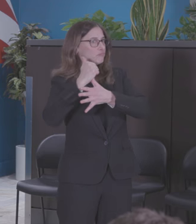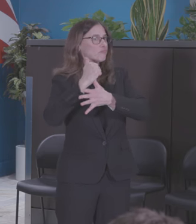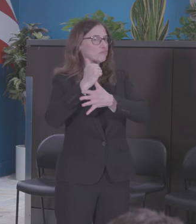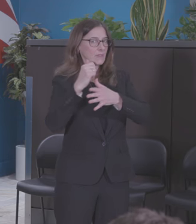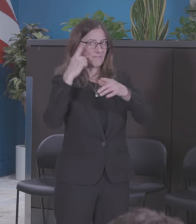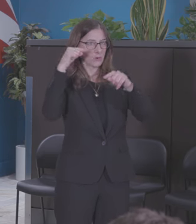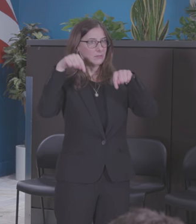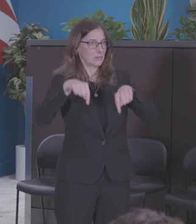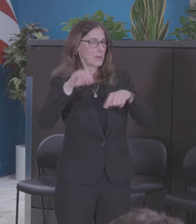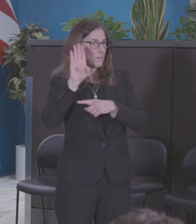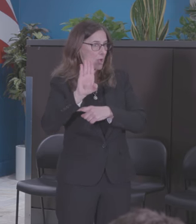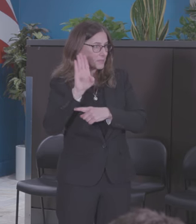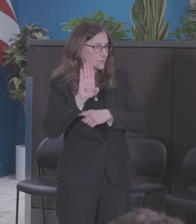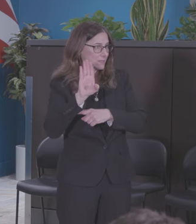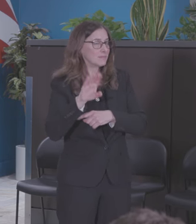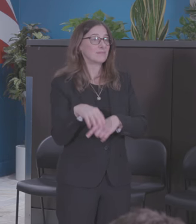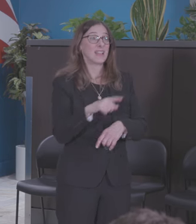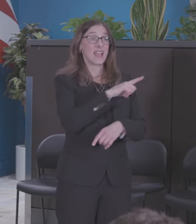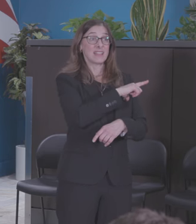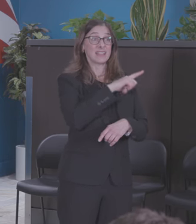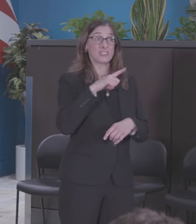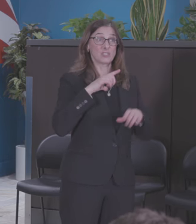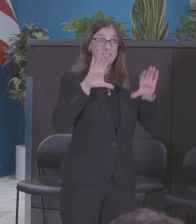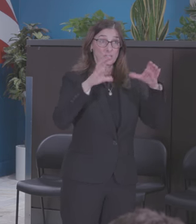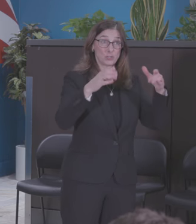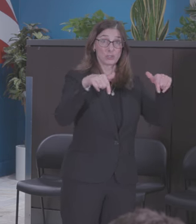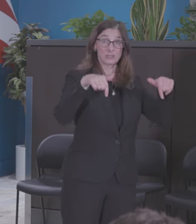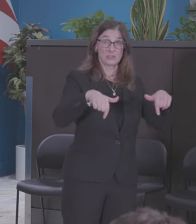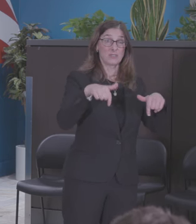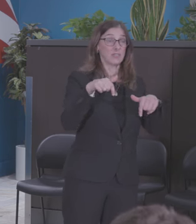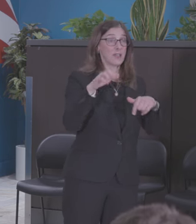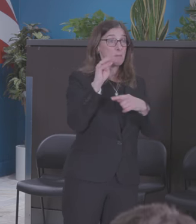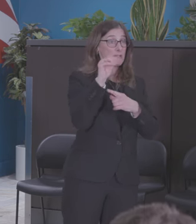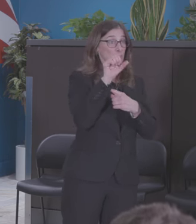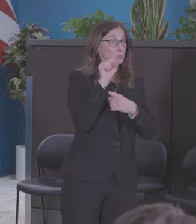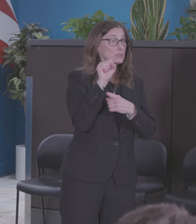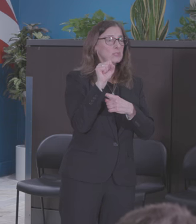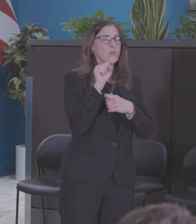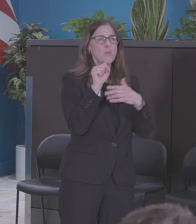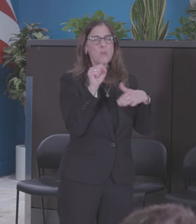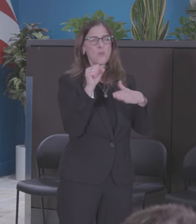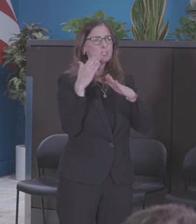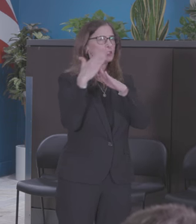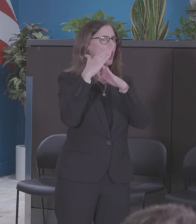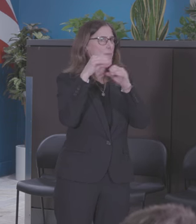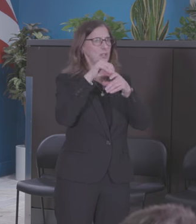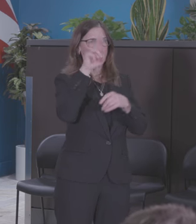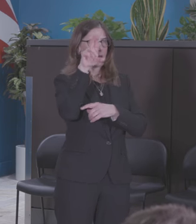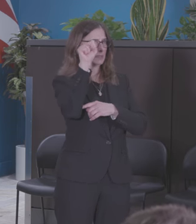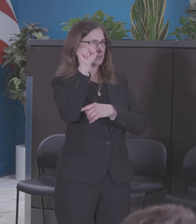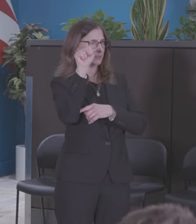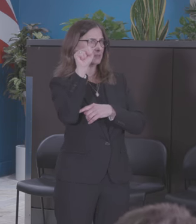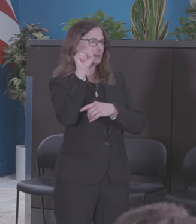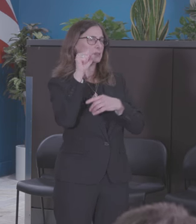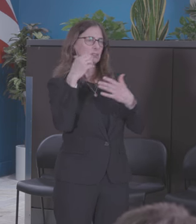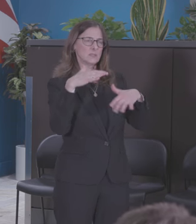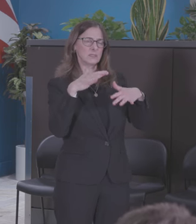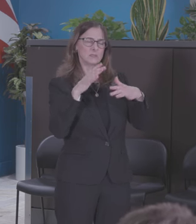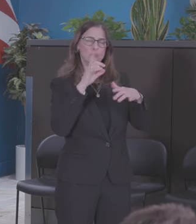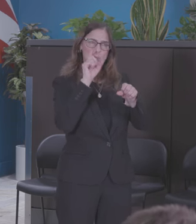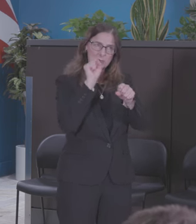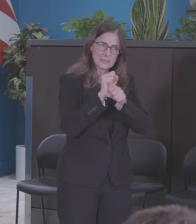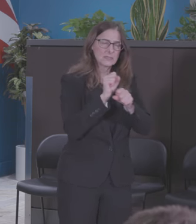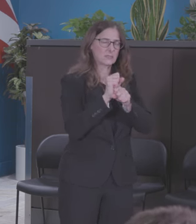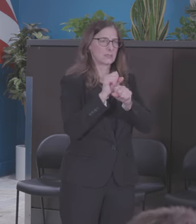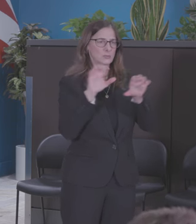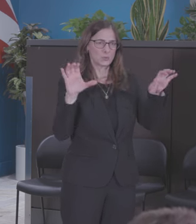here there is no legislature in the country that has done more for our veterans. You